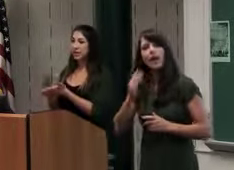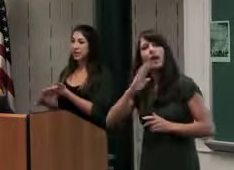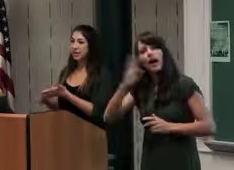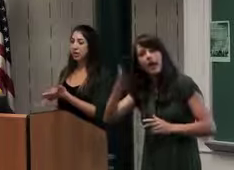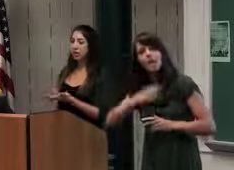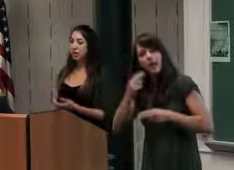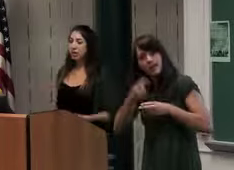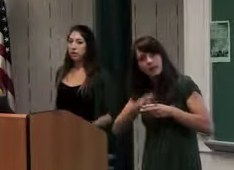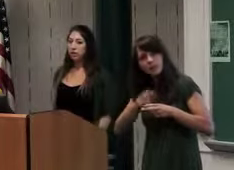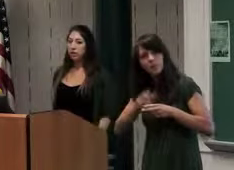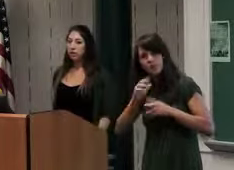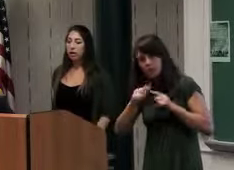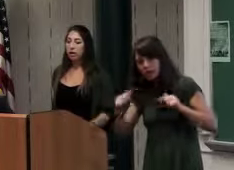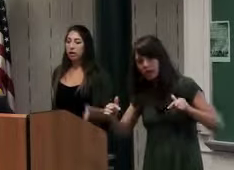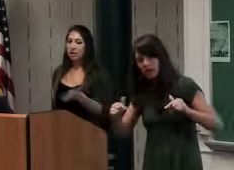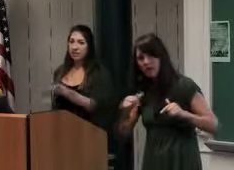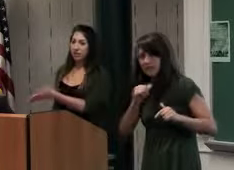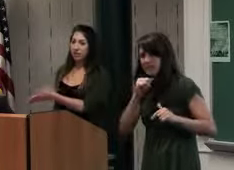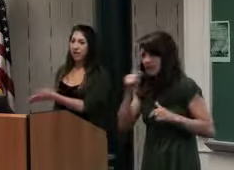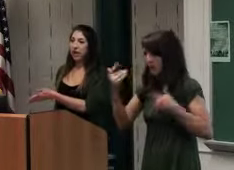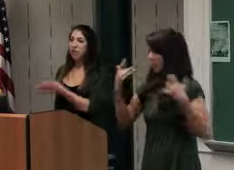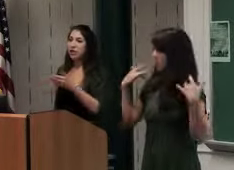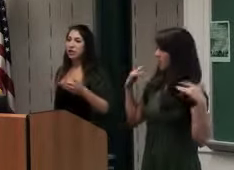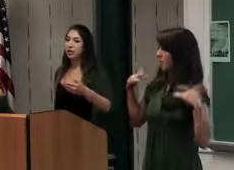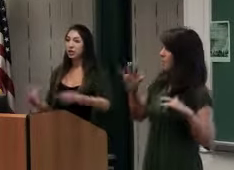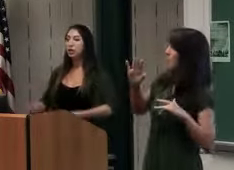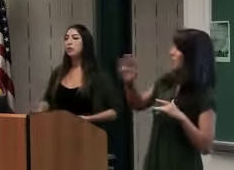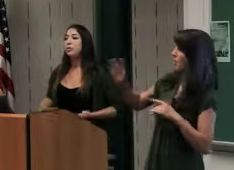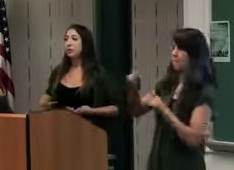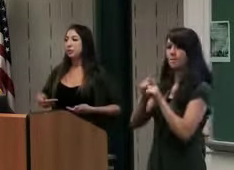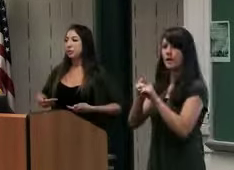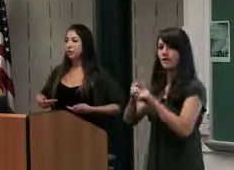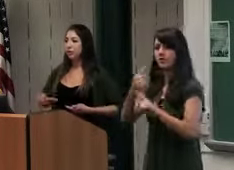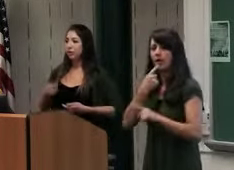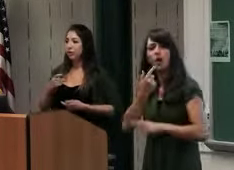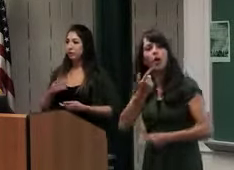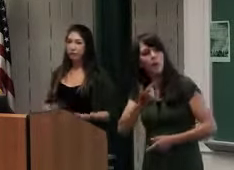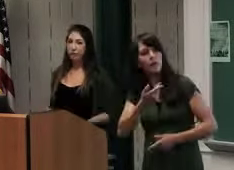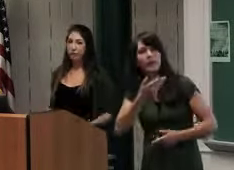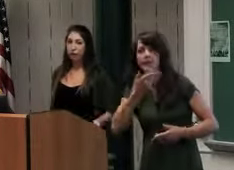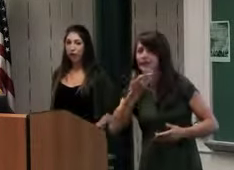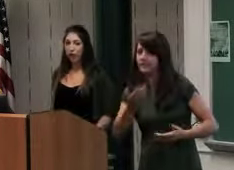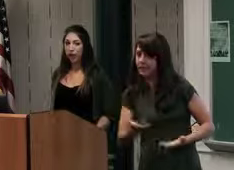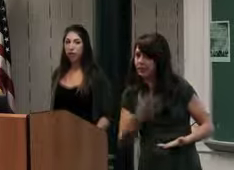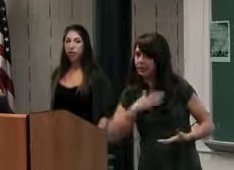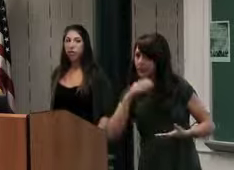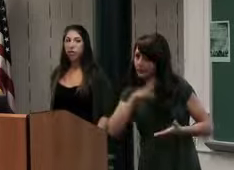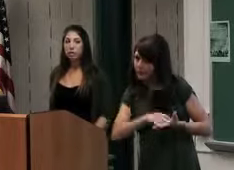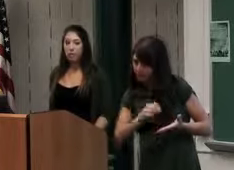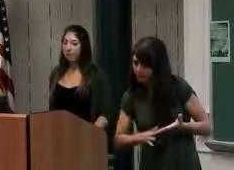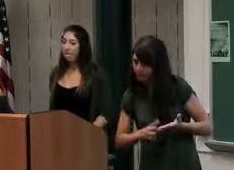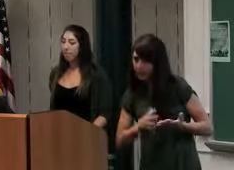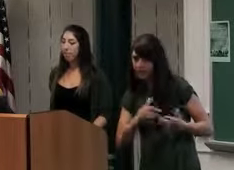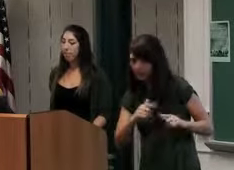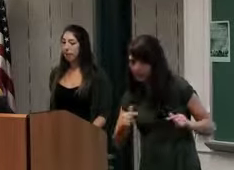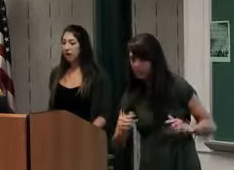this is my student. This is her name. Make sure you introduce yourself, spell your own name.